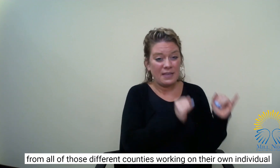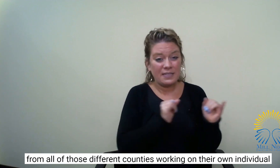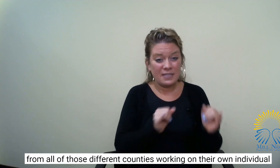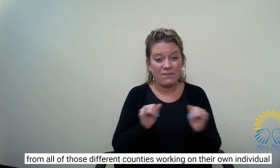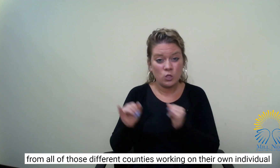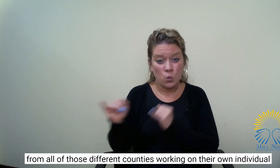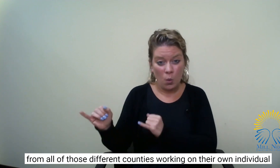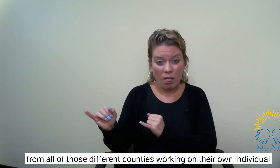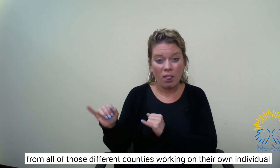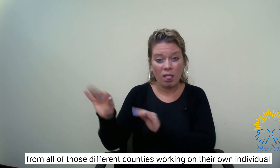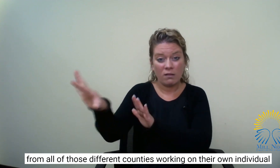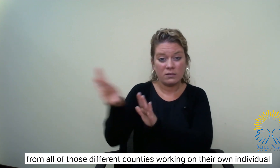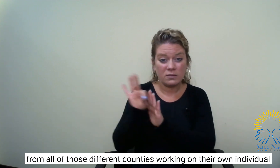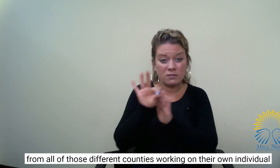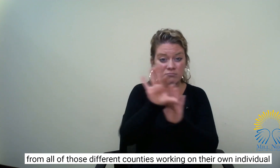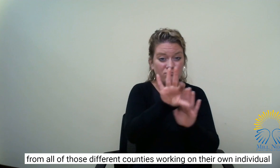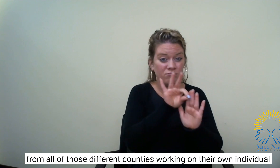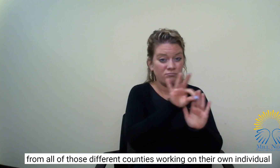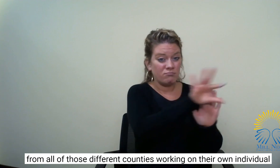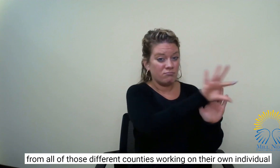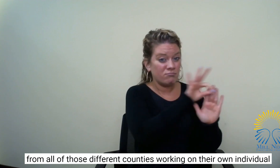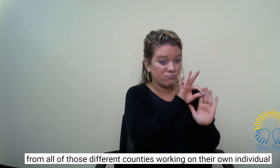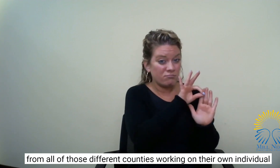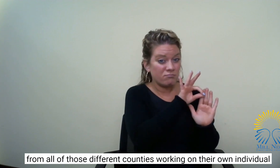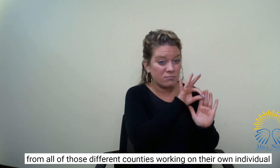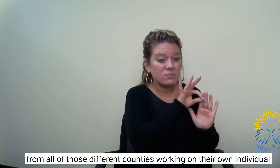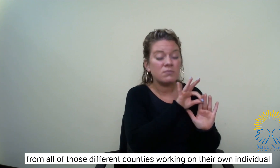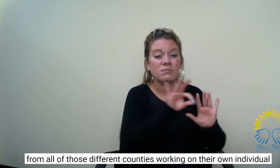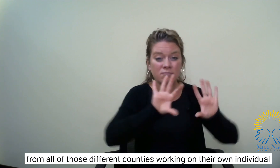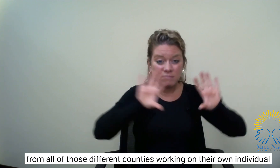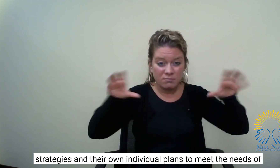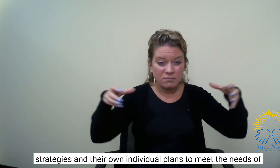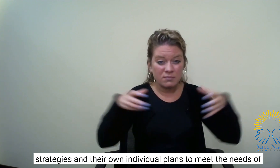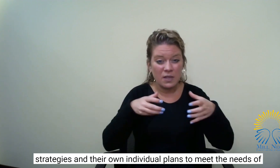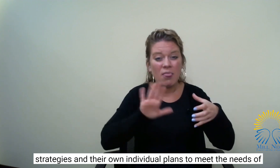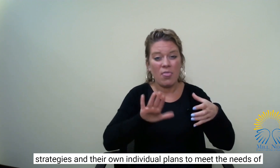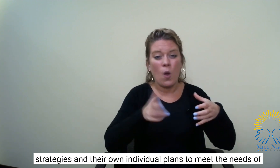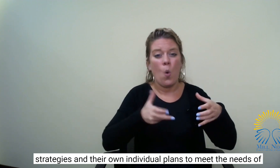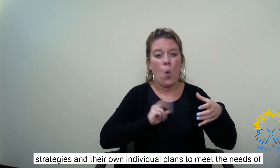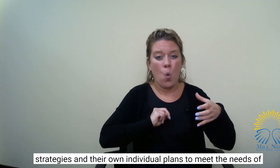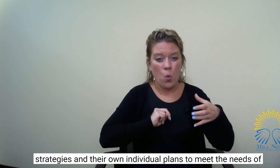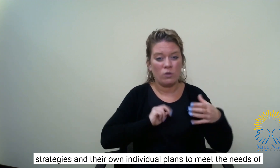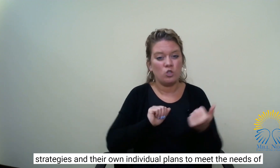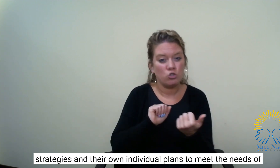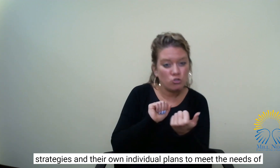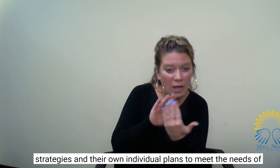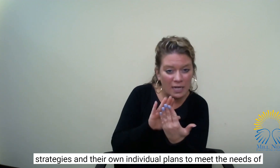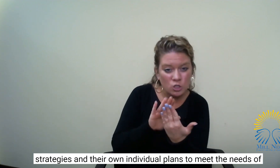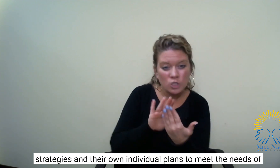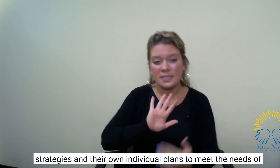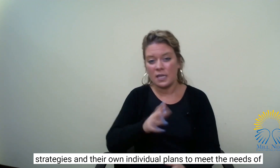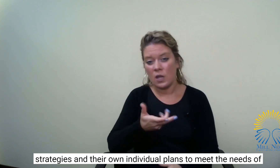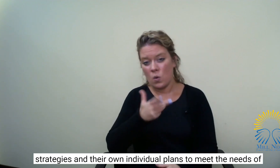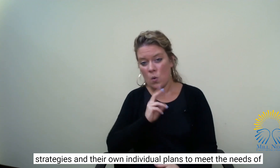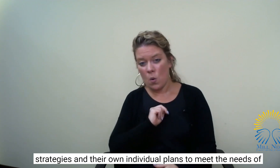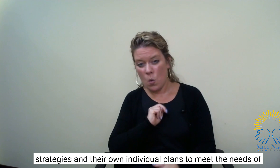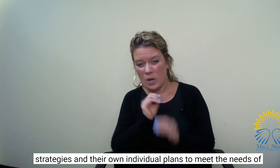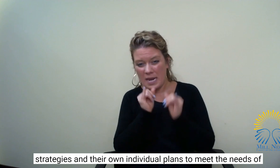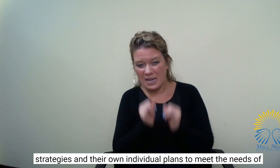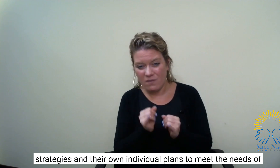those different counties working on their own individual strategies and their own individual plans to